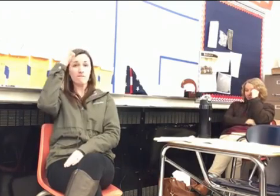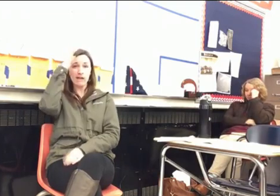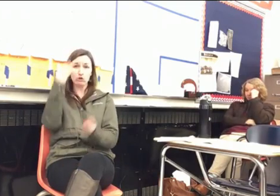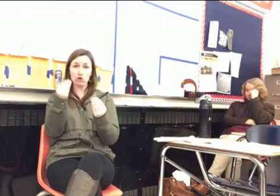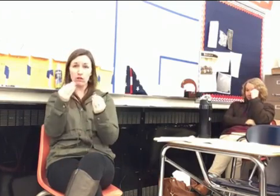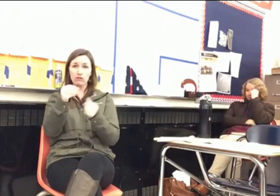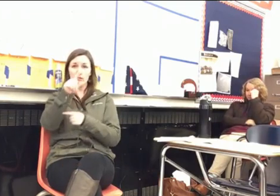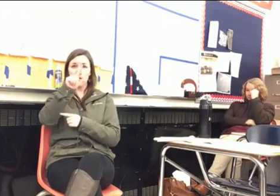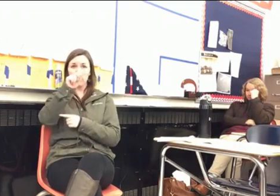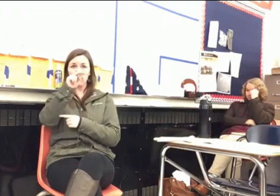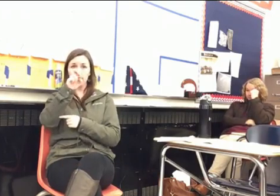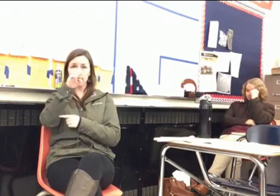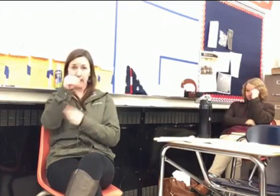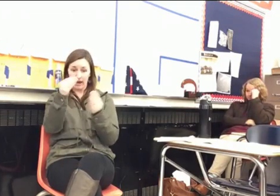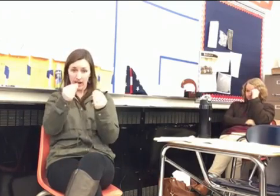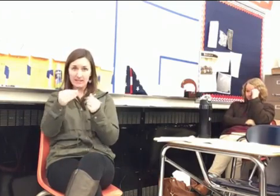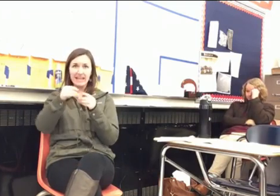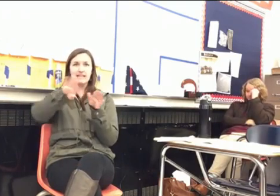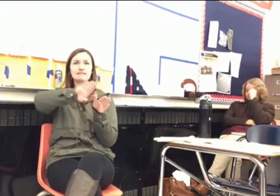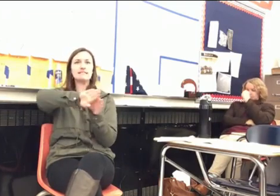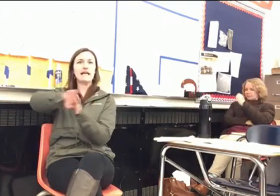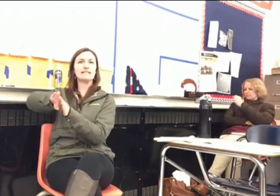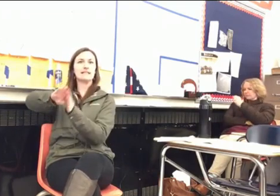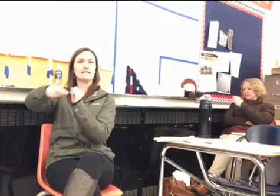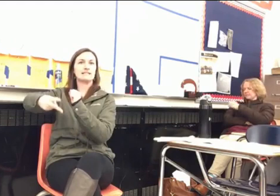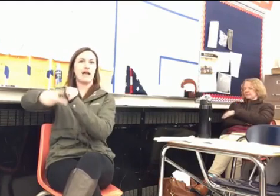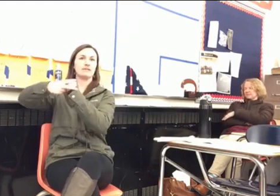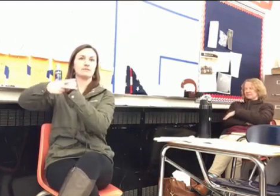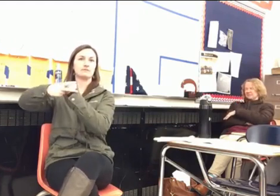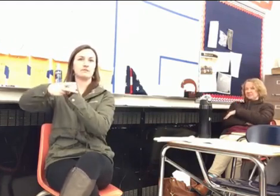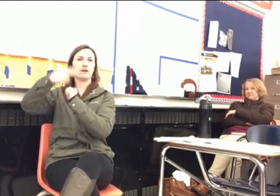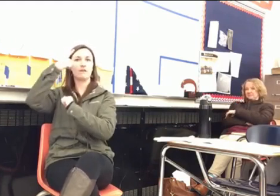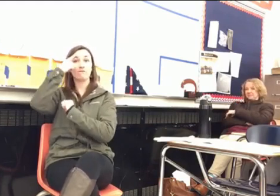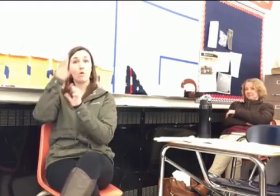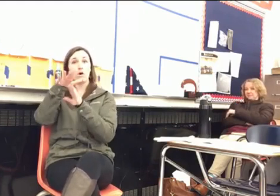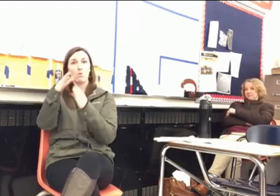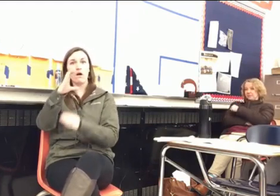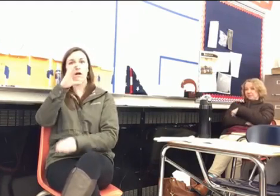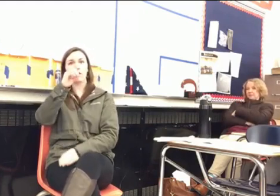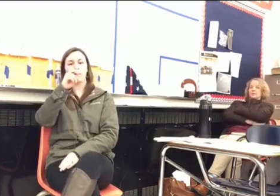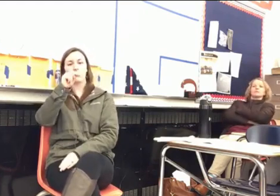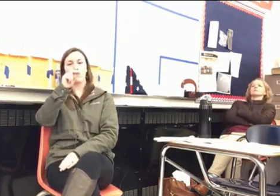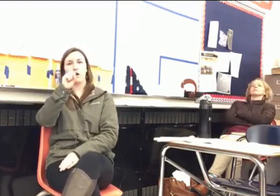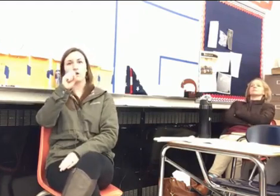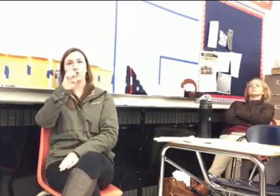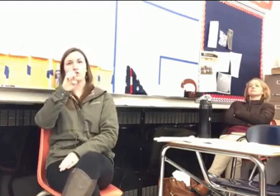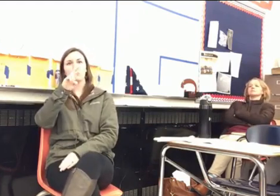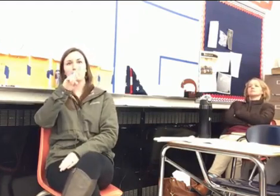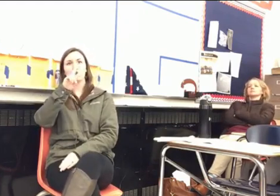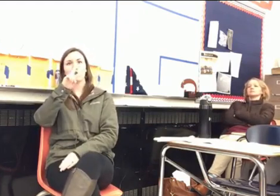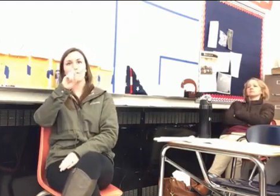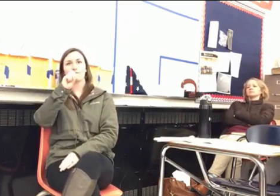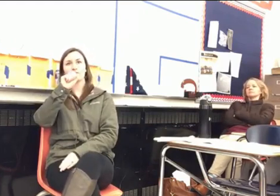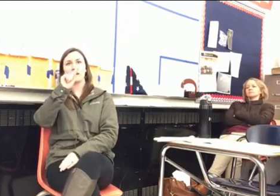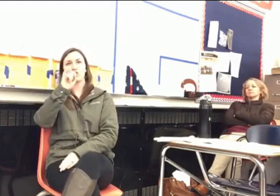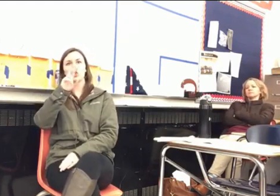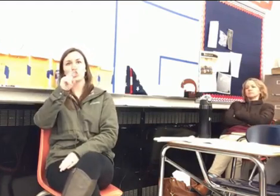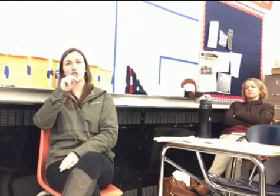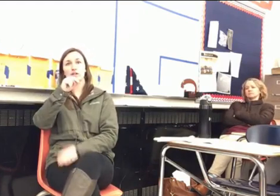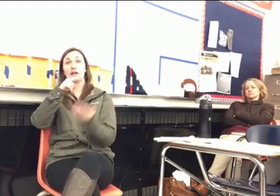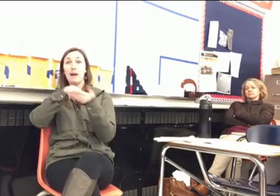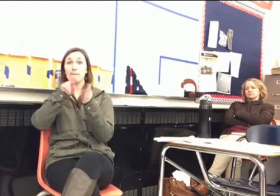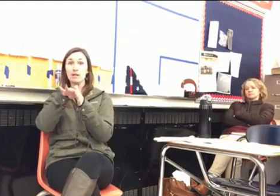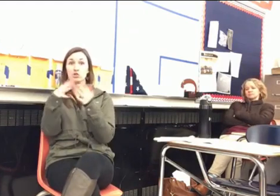basically what it does. It sets aside things for what is known as conservation, which means, yes, you can use the resource, but we're going to conserve it for the better of the